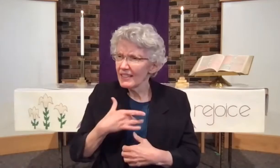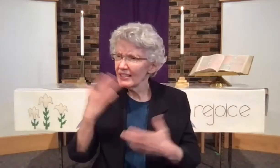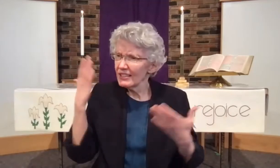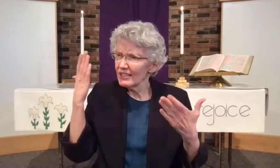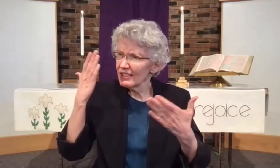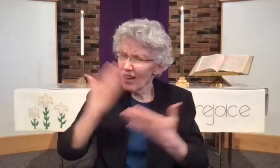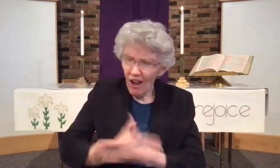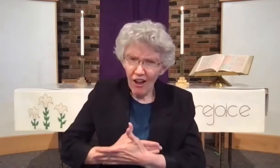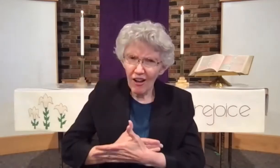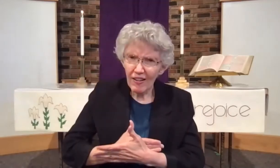Darkness